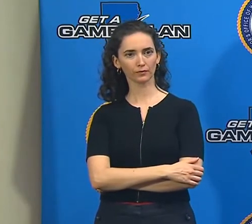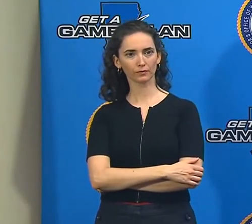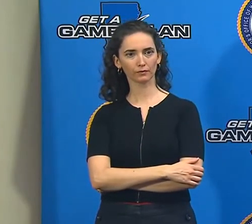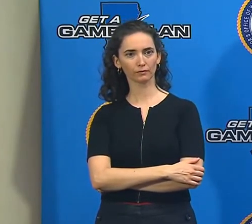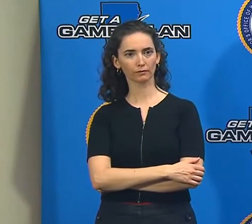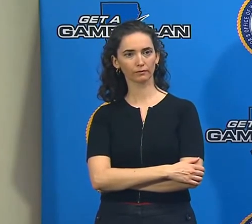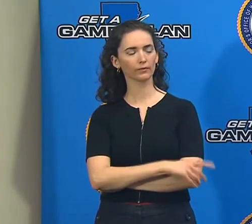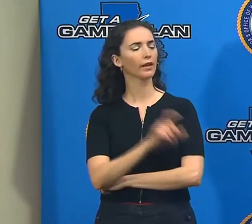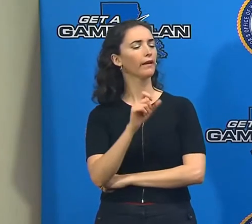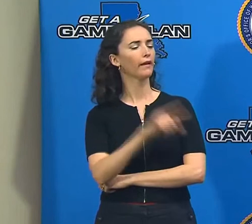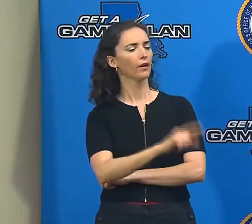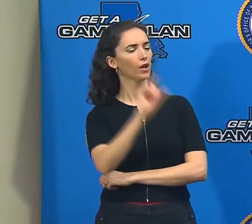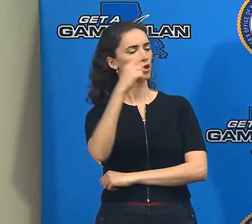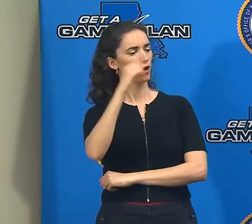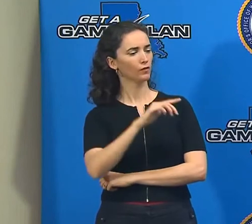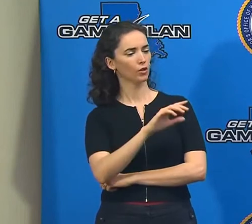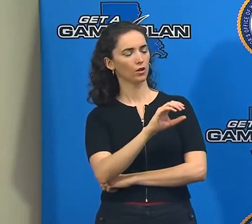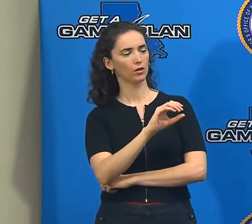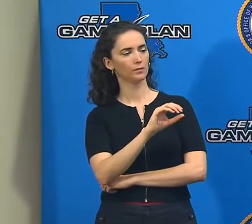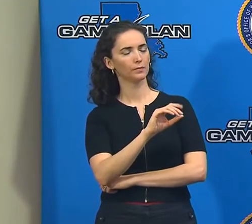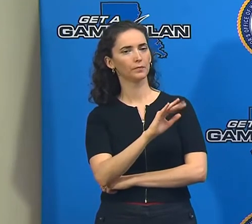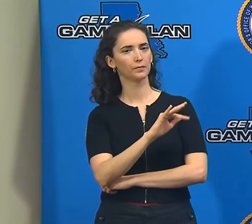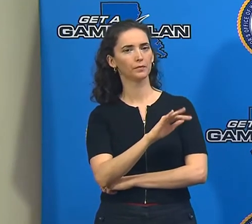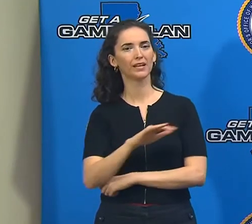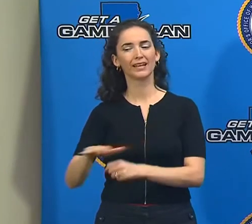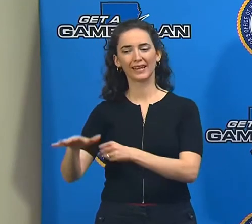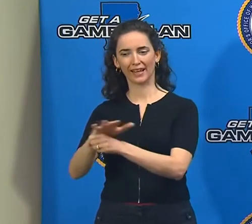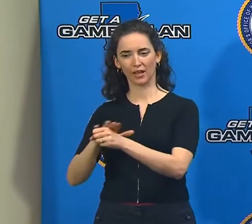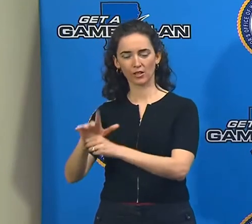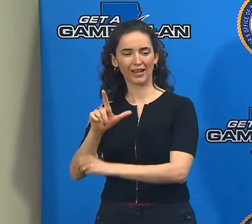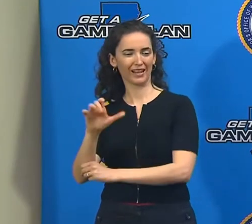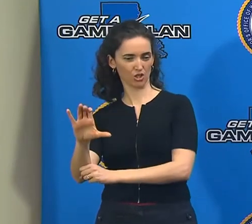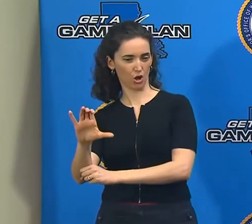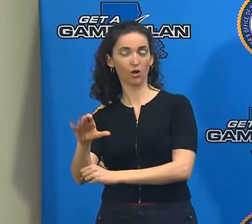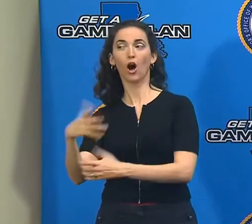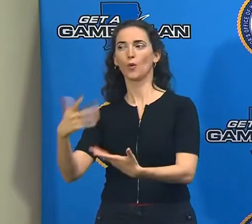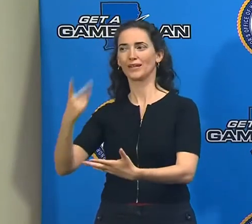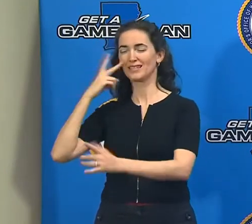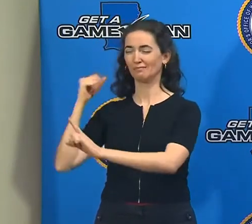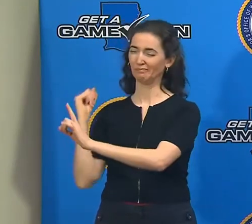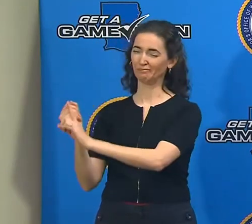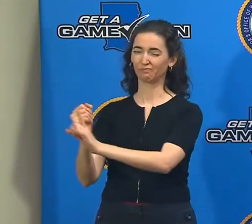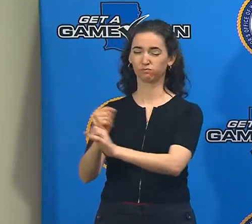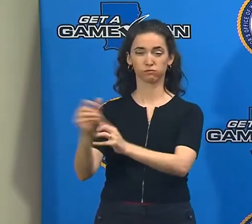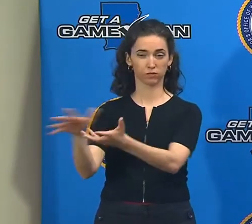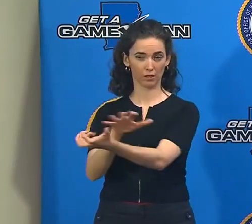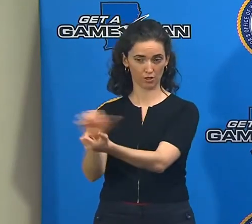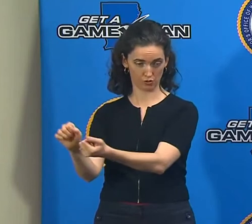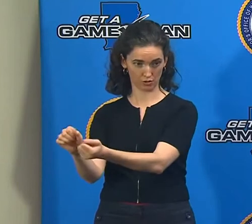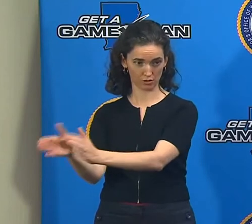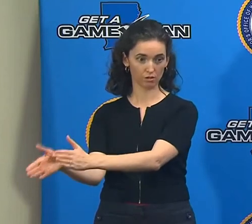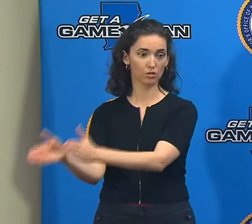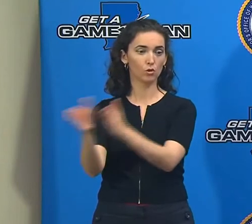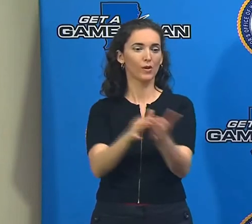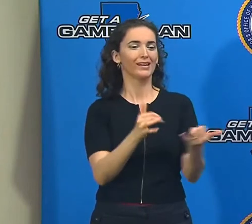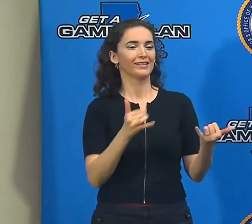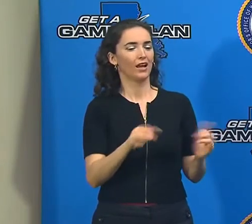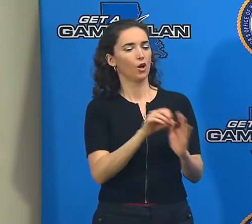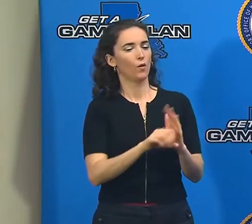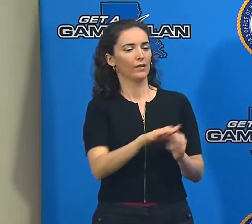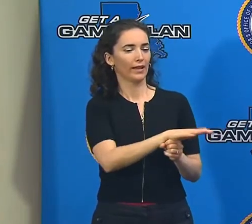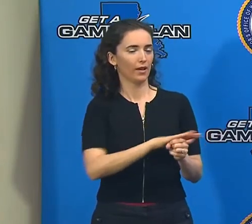Now we're seeing it in Brandon Howell and New Orleans and other parts of the state. Honestly, for the U.S. government, the state, what is